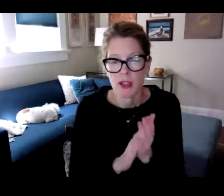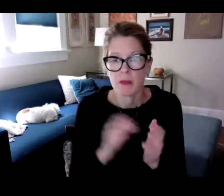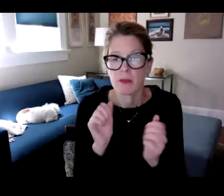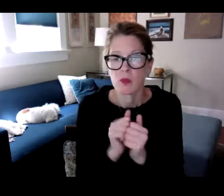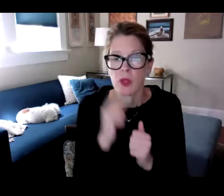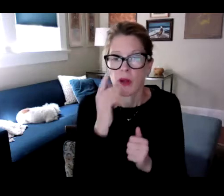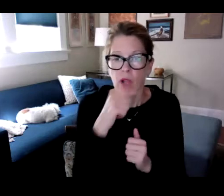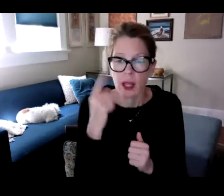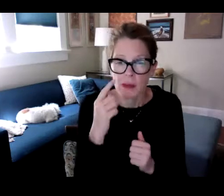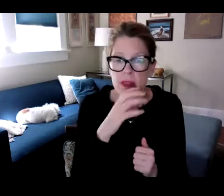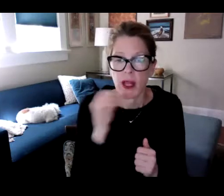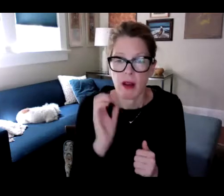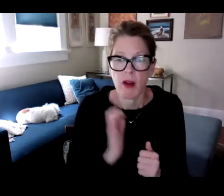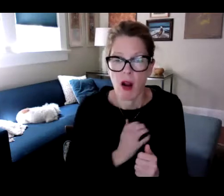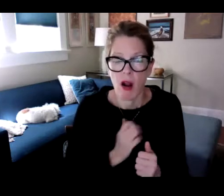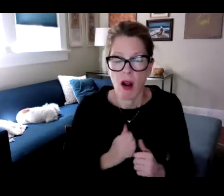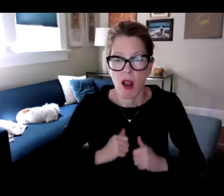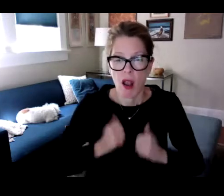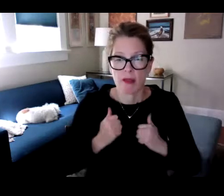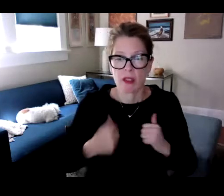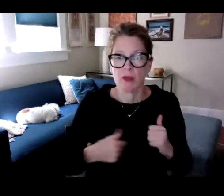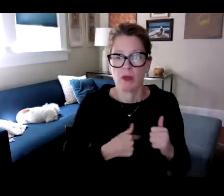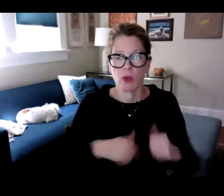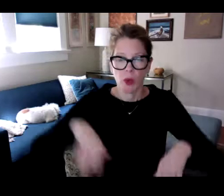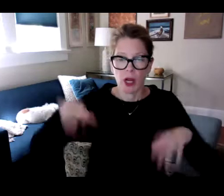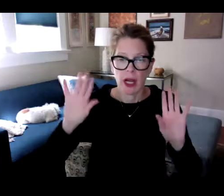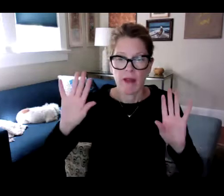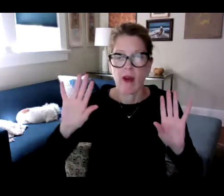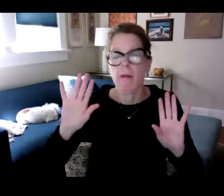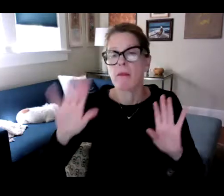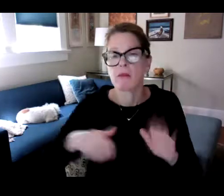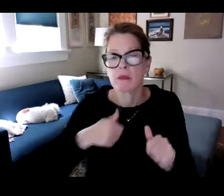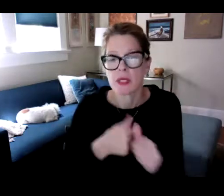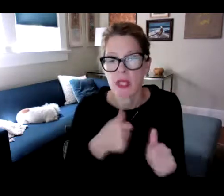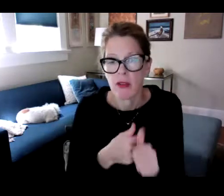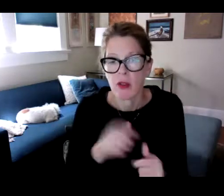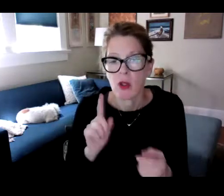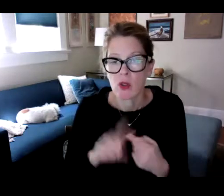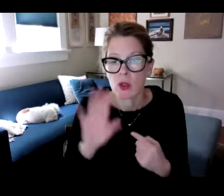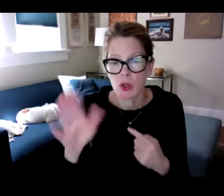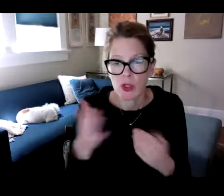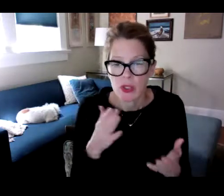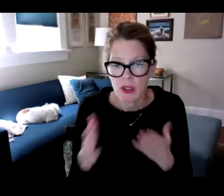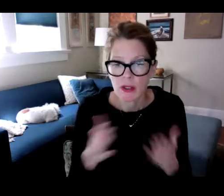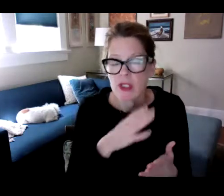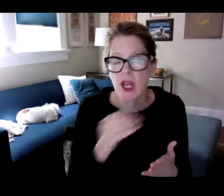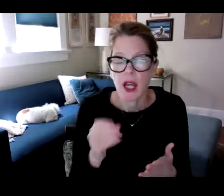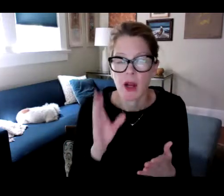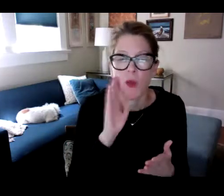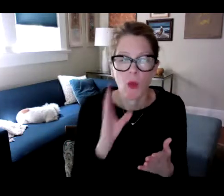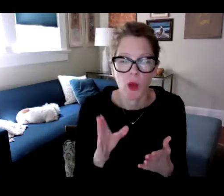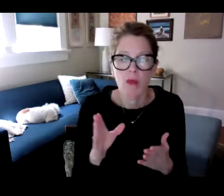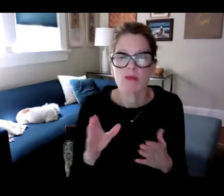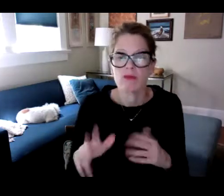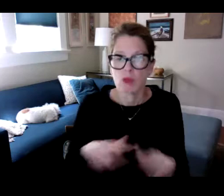our lives, by giving up ourselves to your service and by walking before you in holiness and